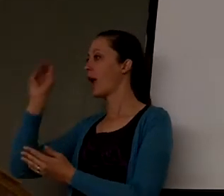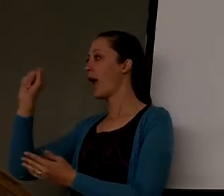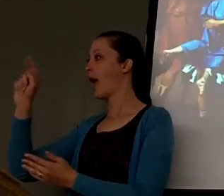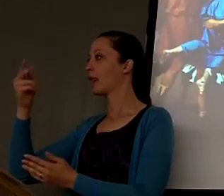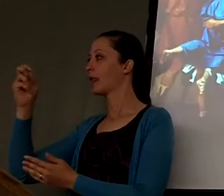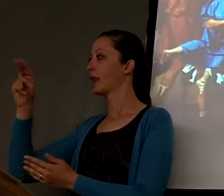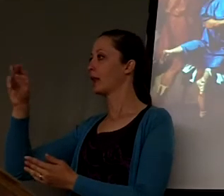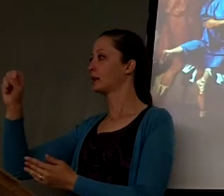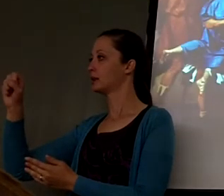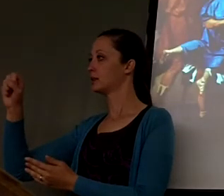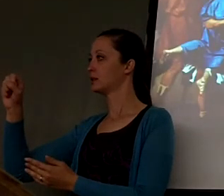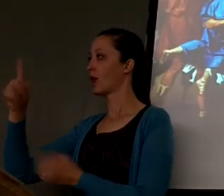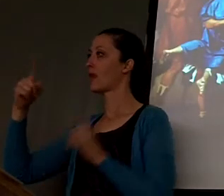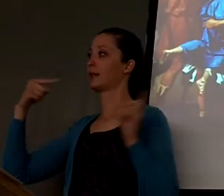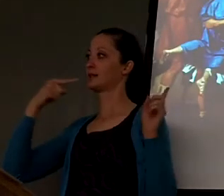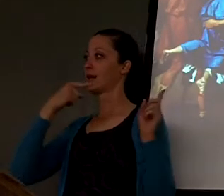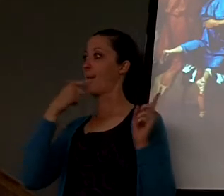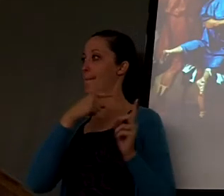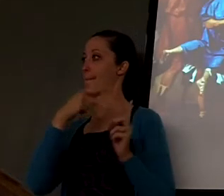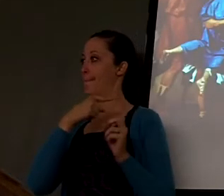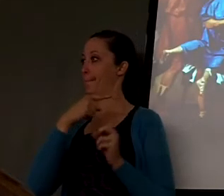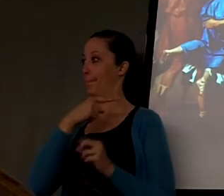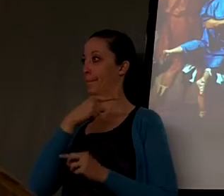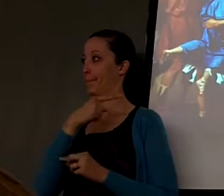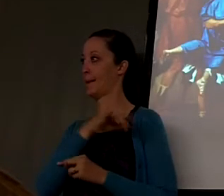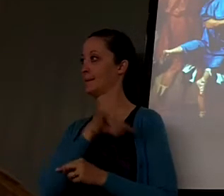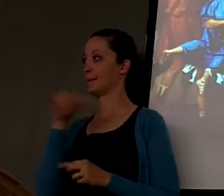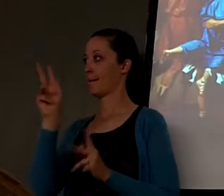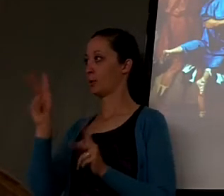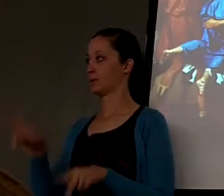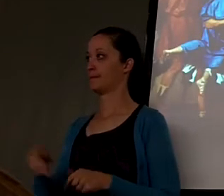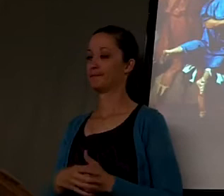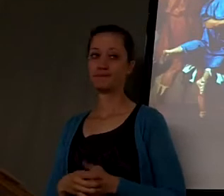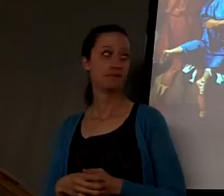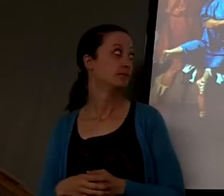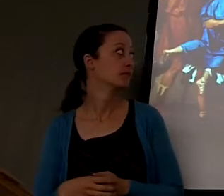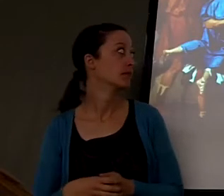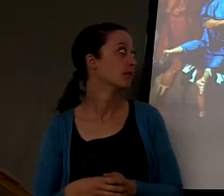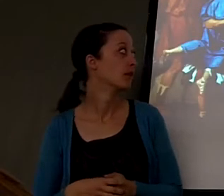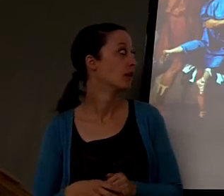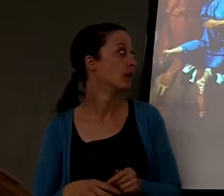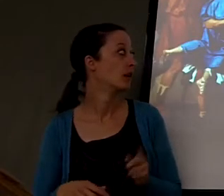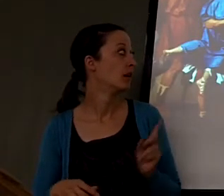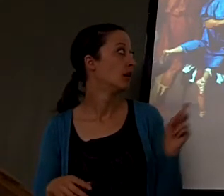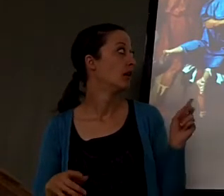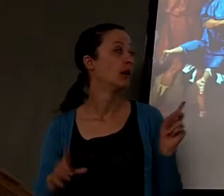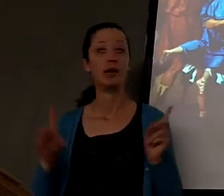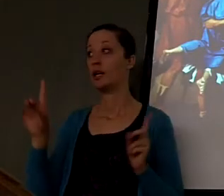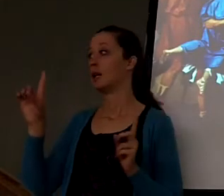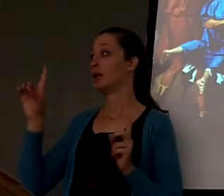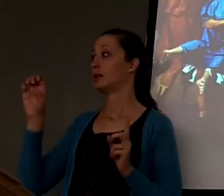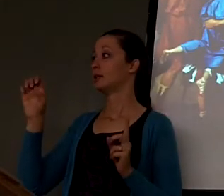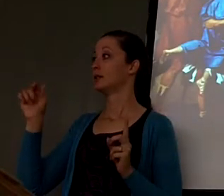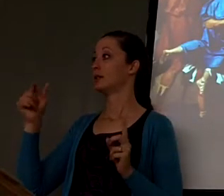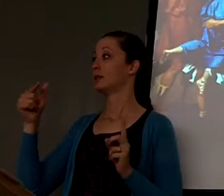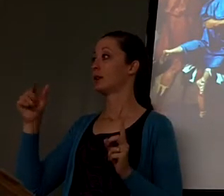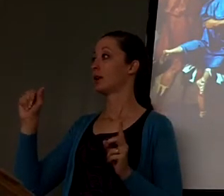turned the other direction. And here you have a Degas painting, Rape of the Sabine. It's one